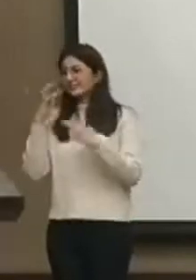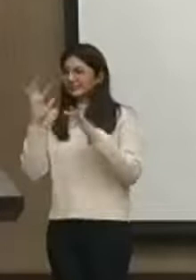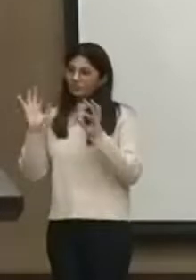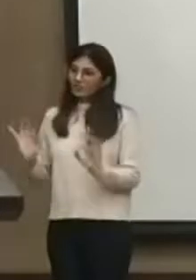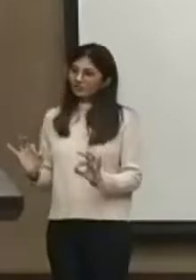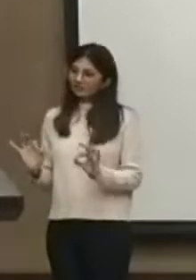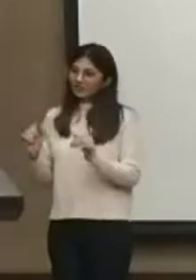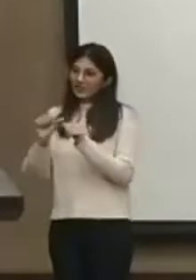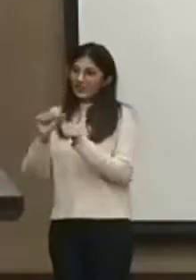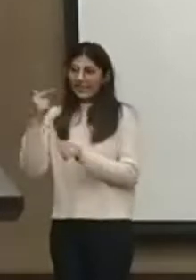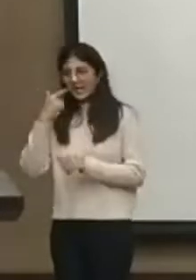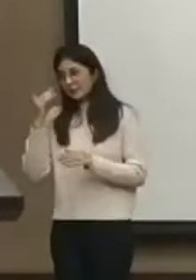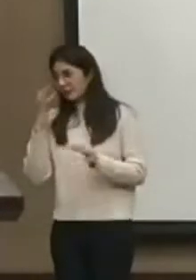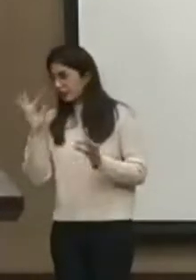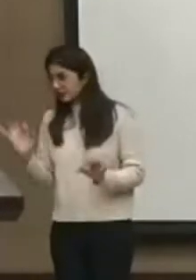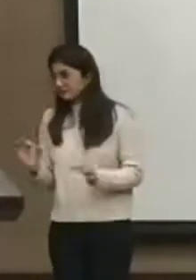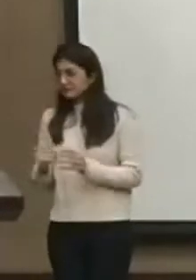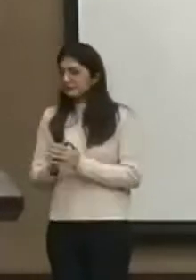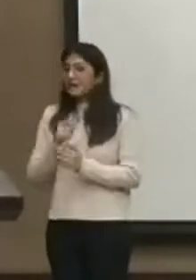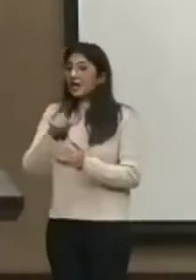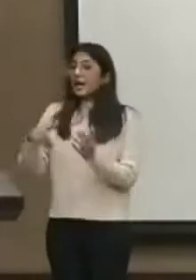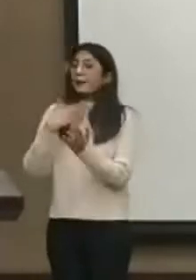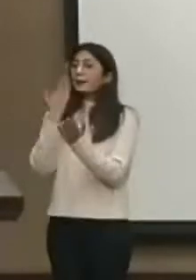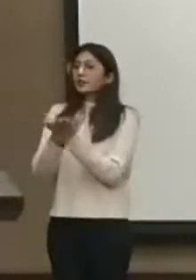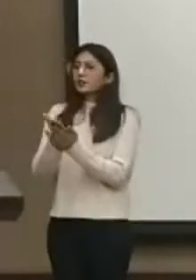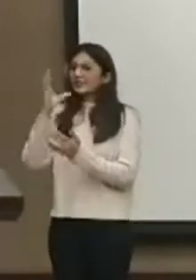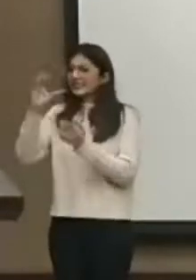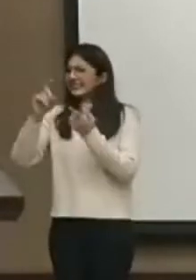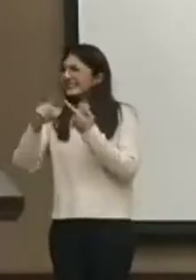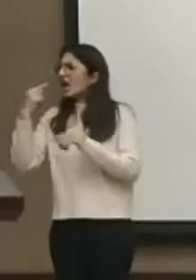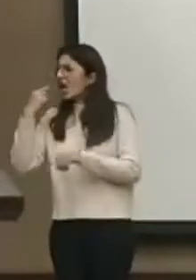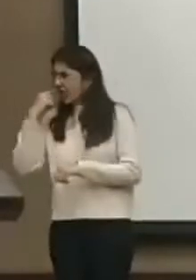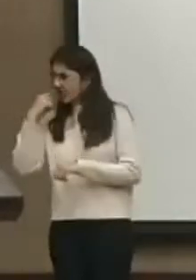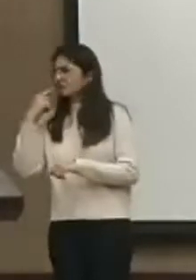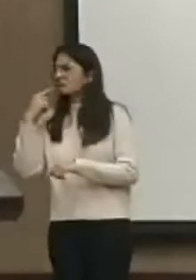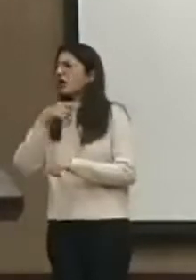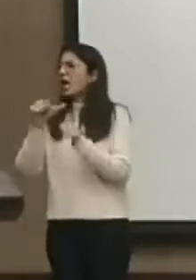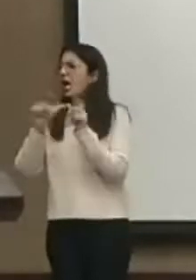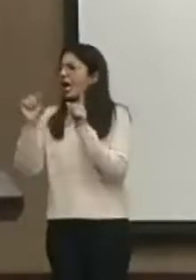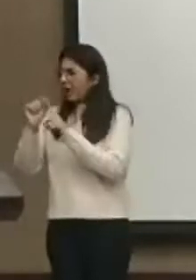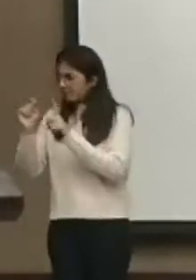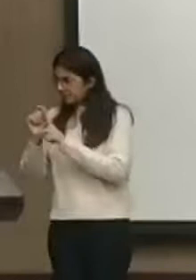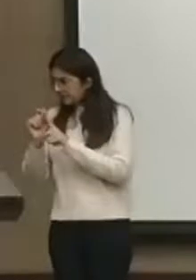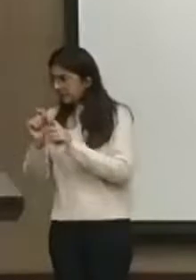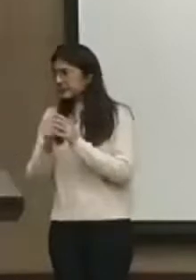everywhere today. We have an application called Seeing AI, which is a free app on